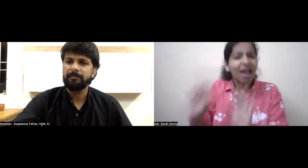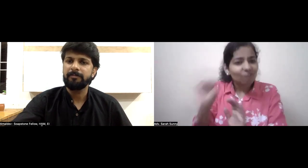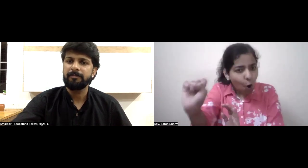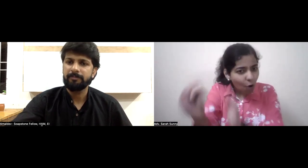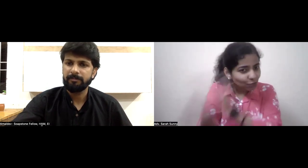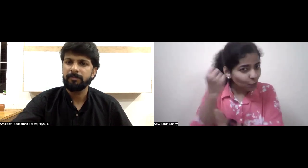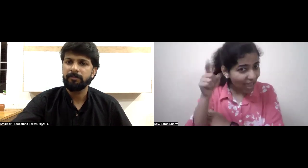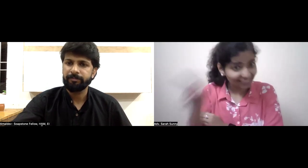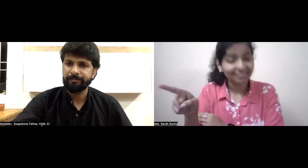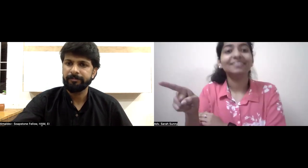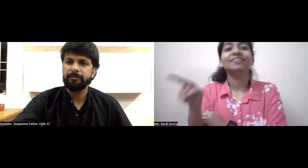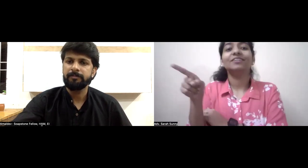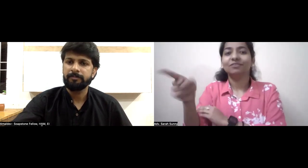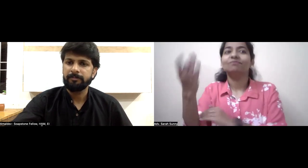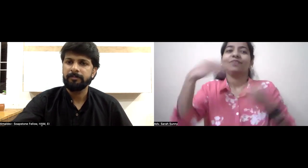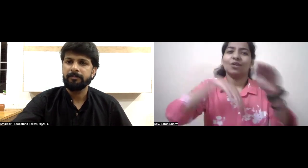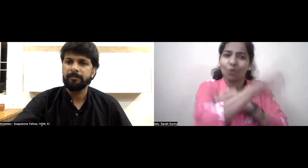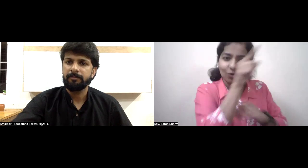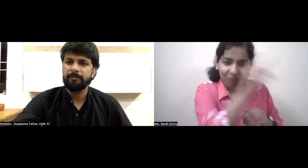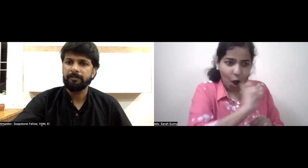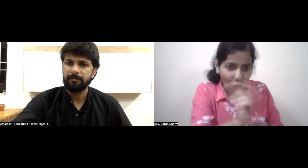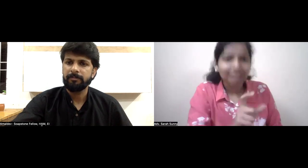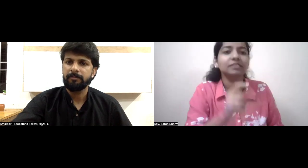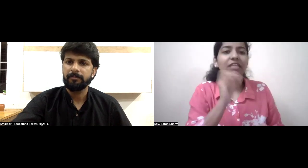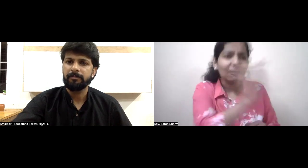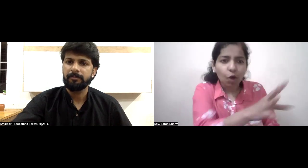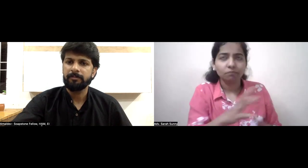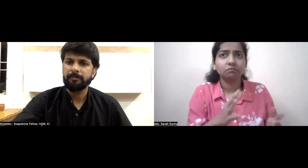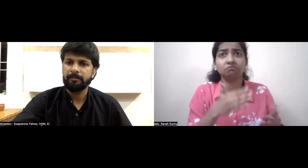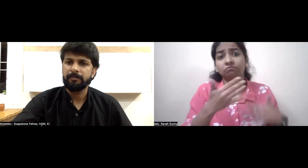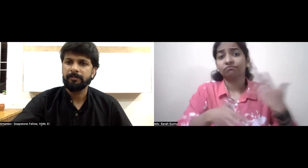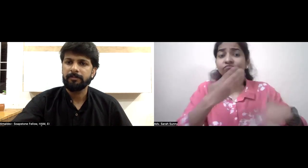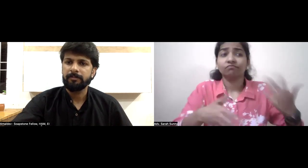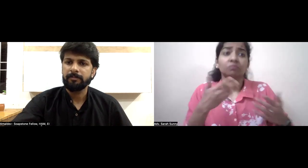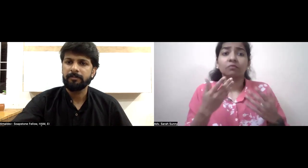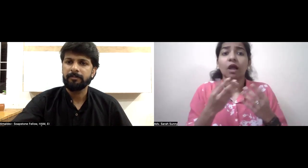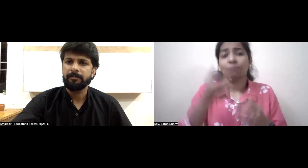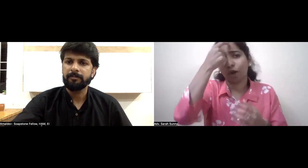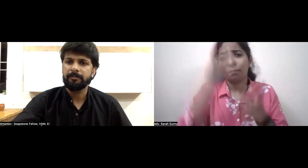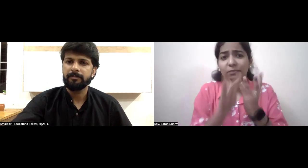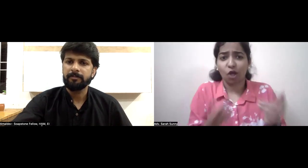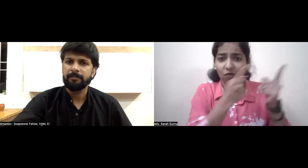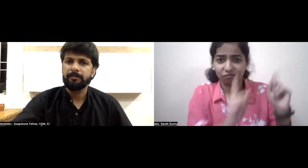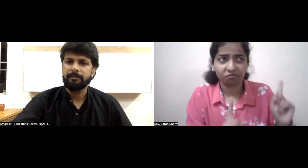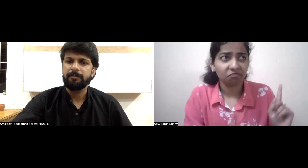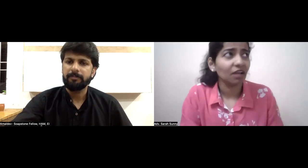phone, she's going to cut his marks or anything like that. It's going to affect his performance and his outcome.